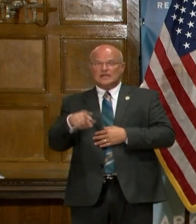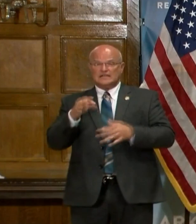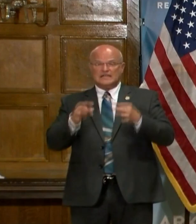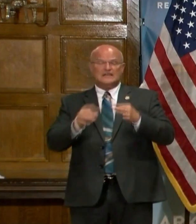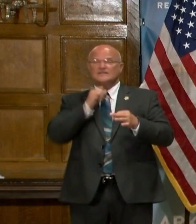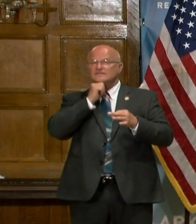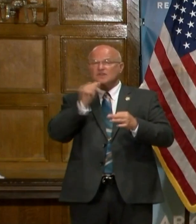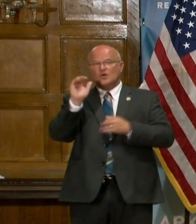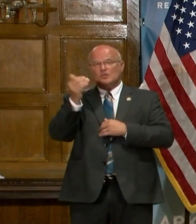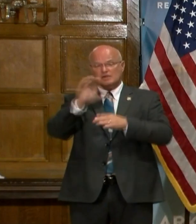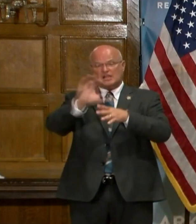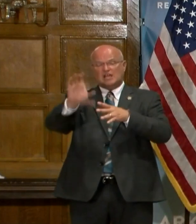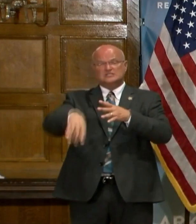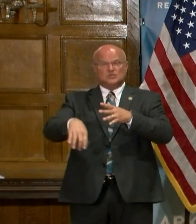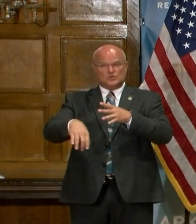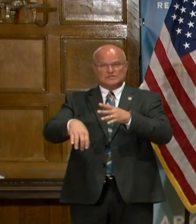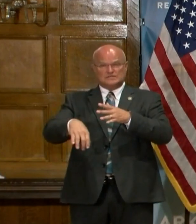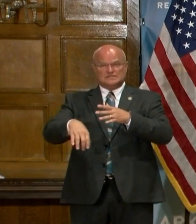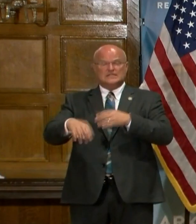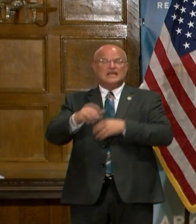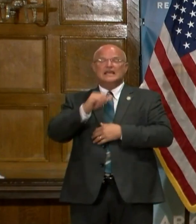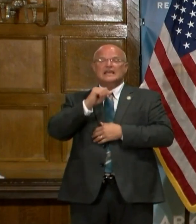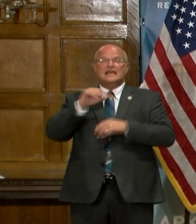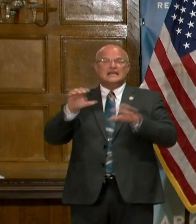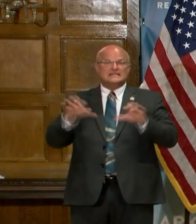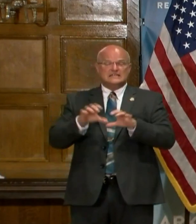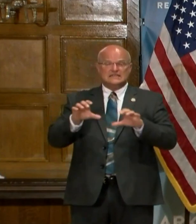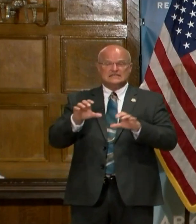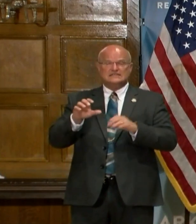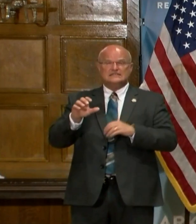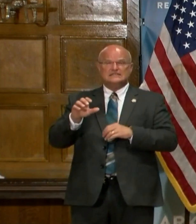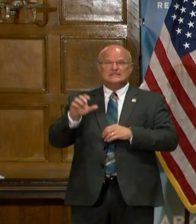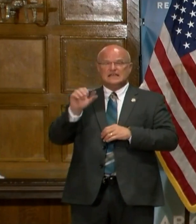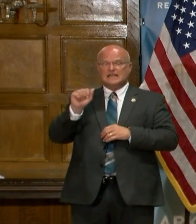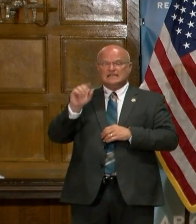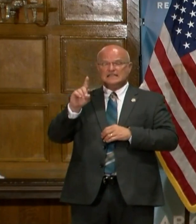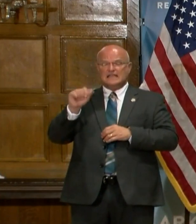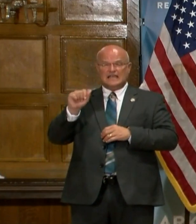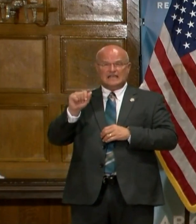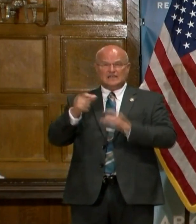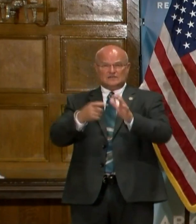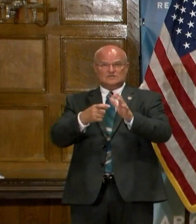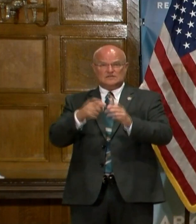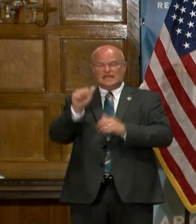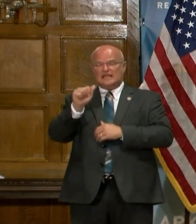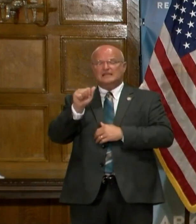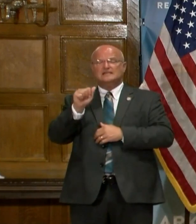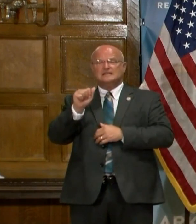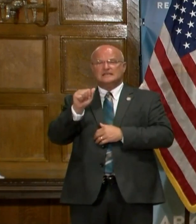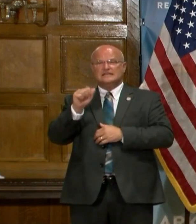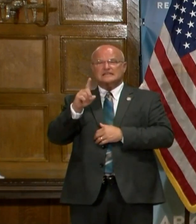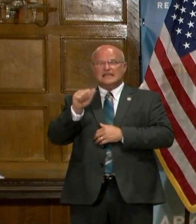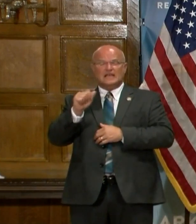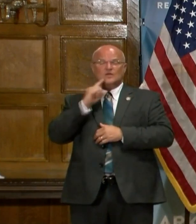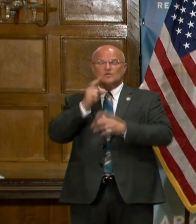there are no apparent consequences, and does the ADH intend to enforce your directive?